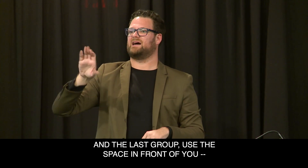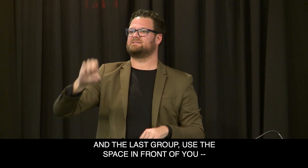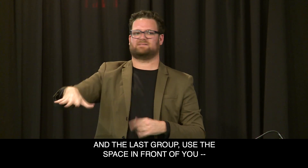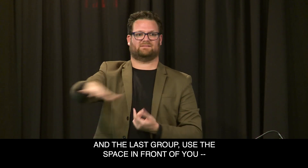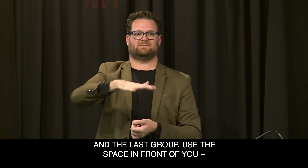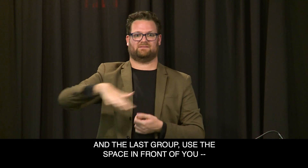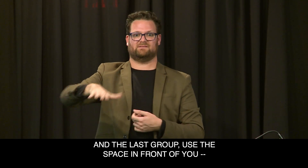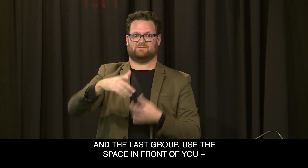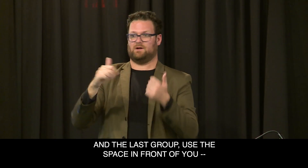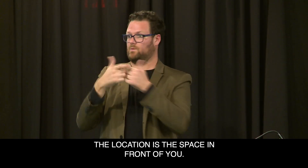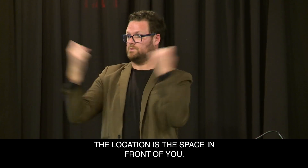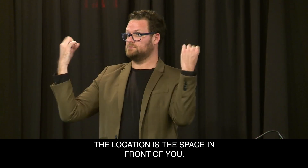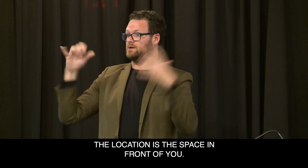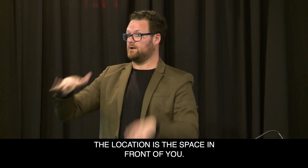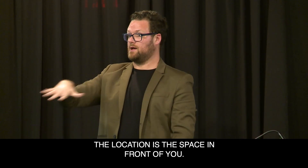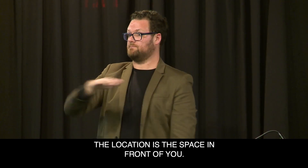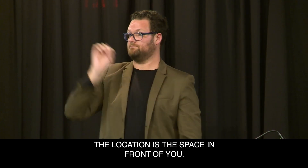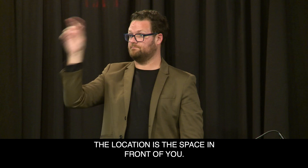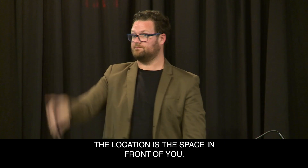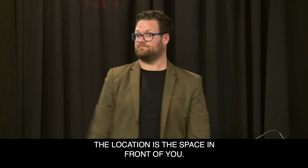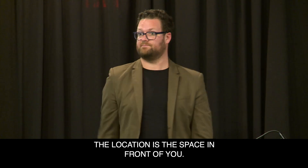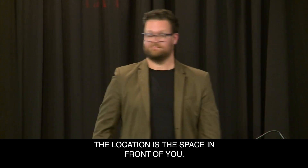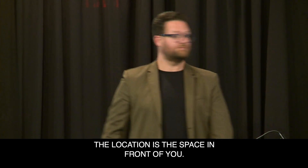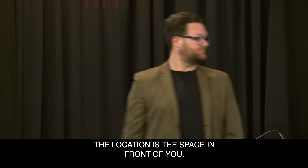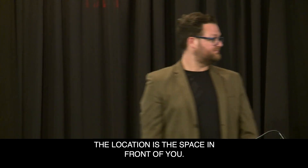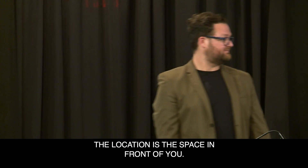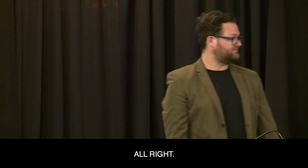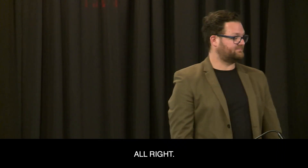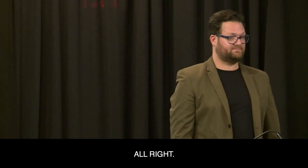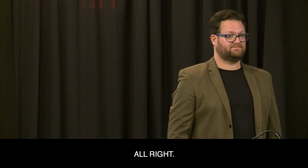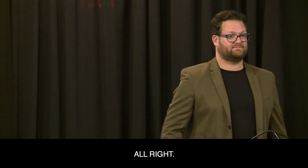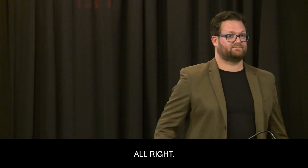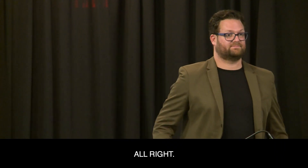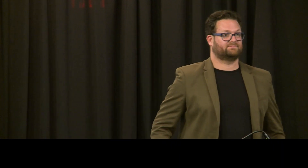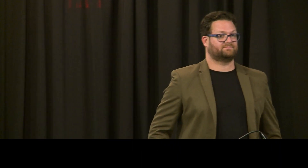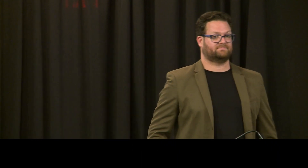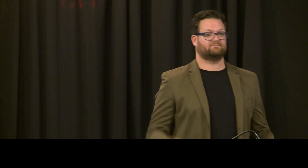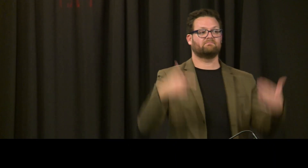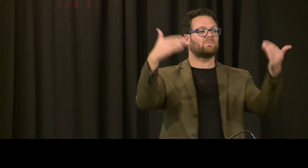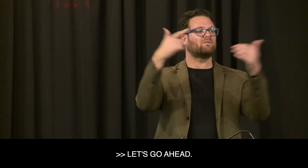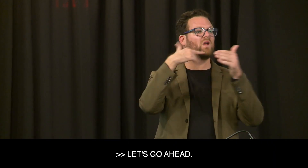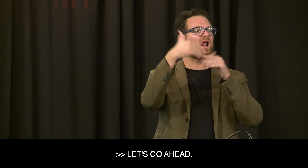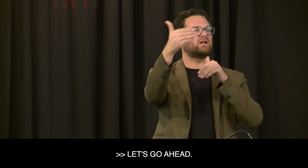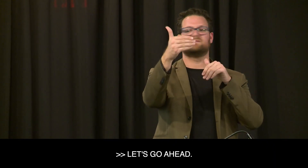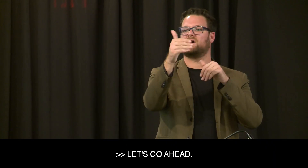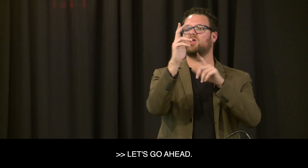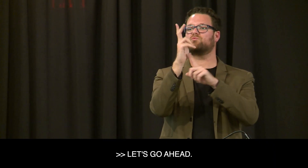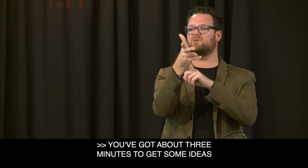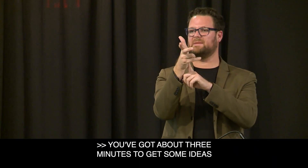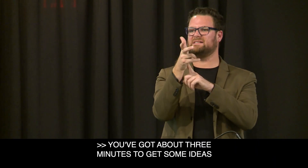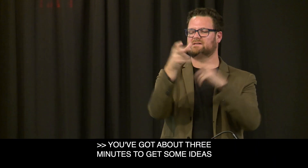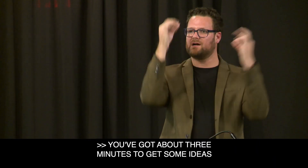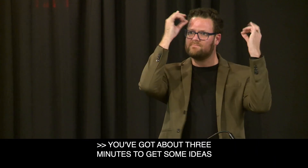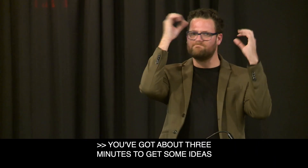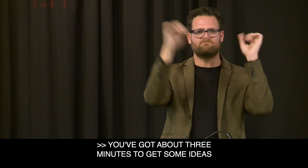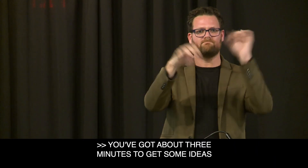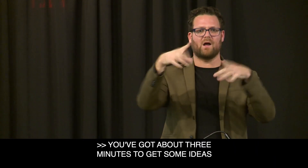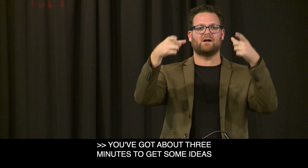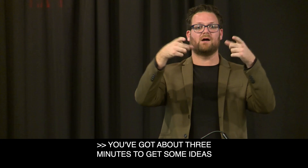the space in front of you. The location is the space in front of you. All right? Let's go ahead. And you've got about 3